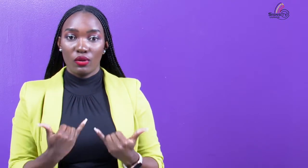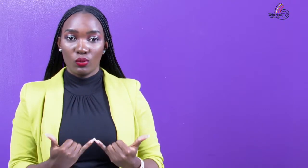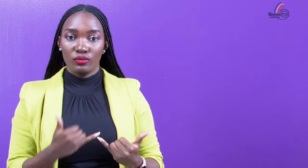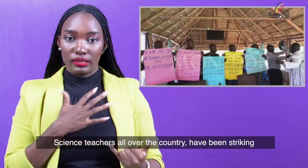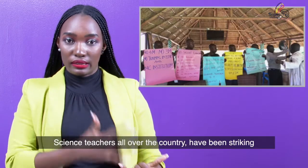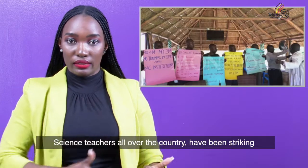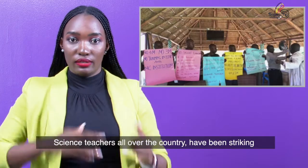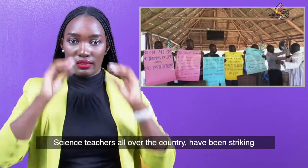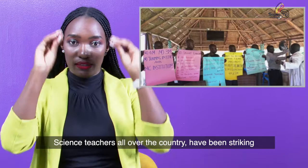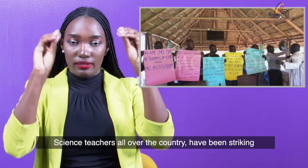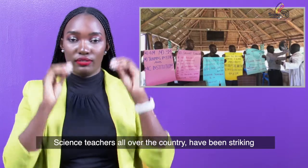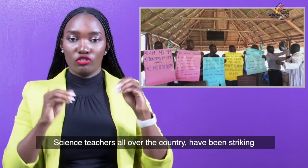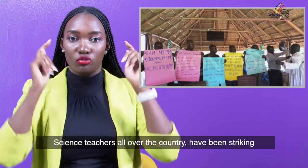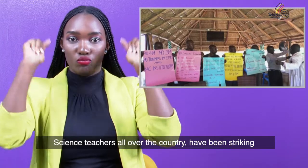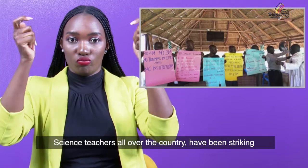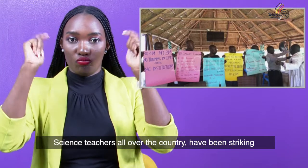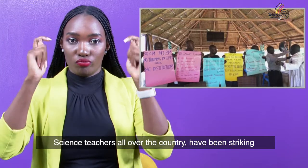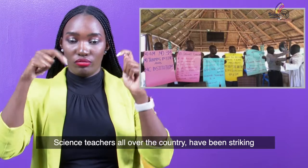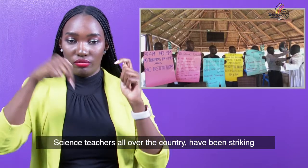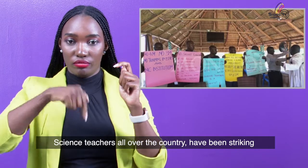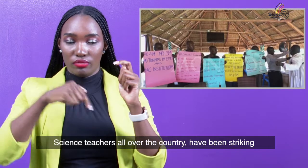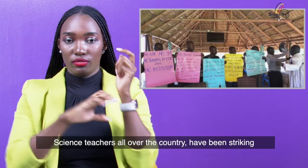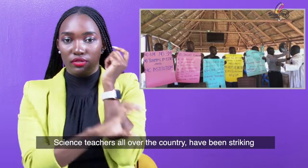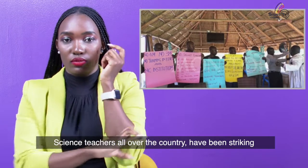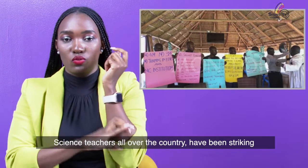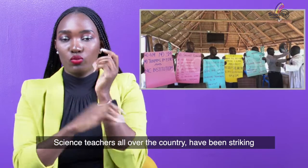Science teachers all over the country have been striking,